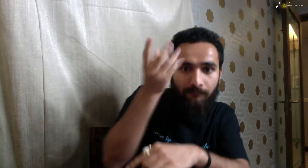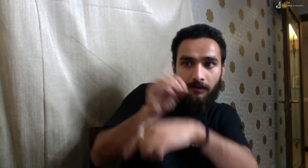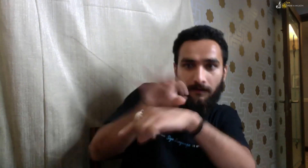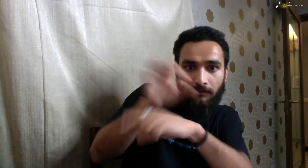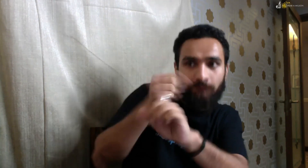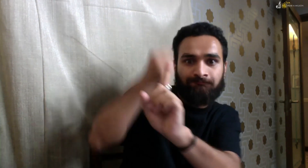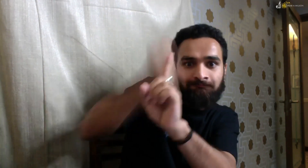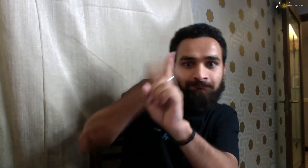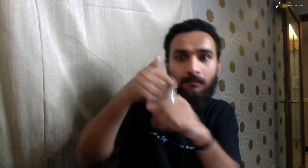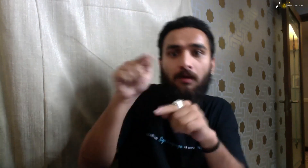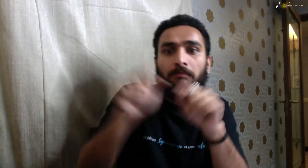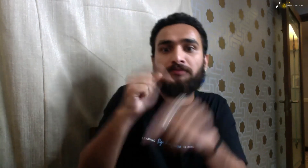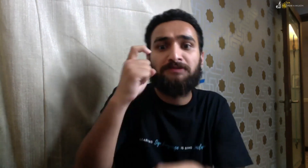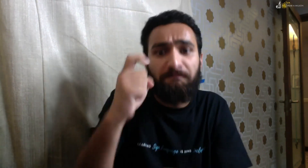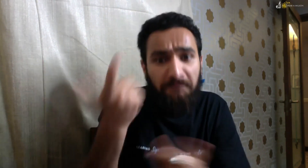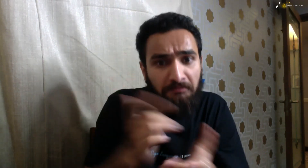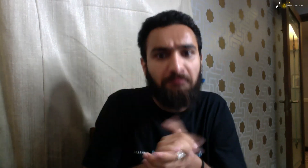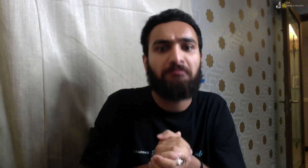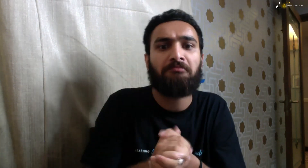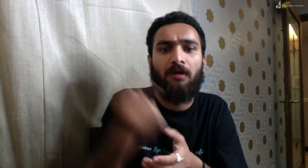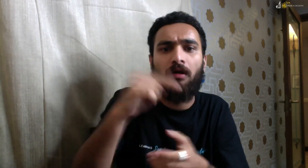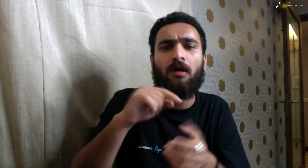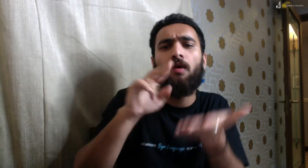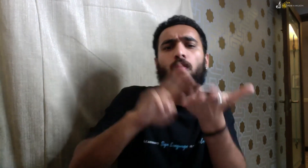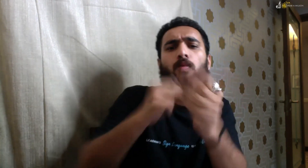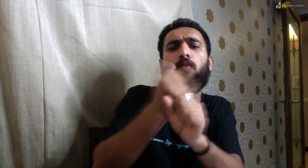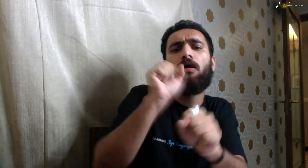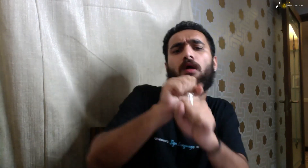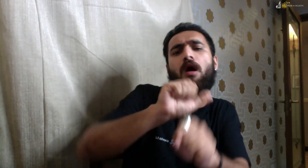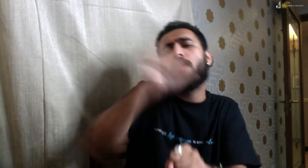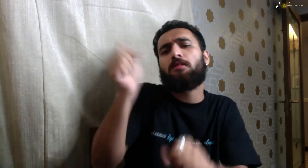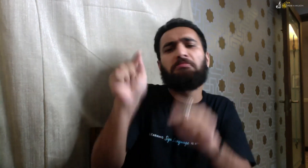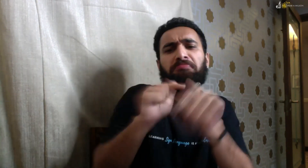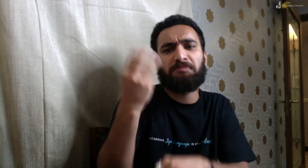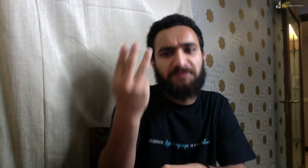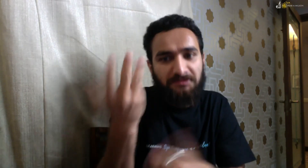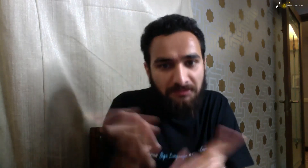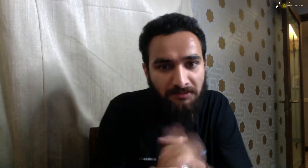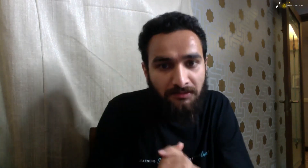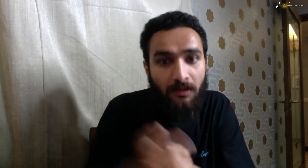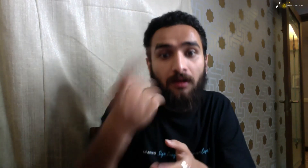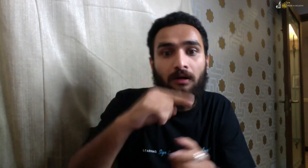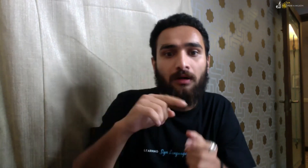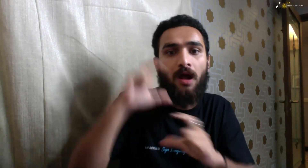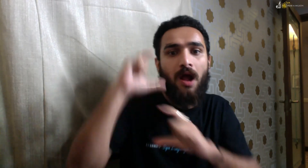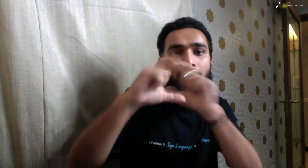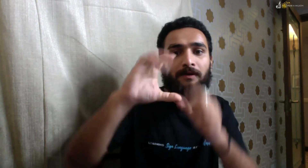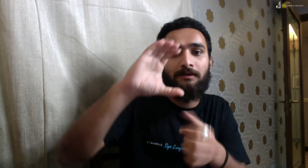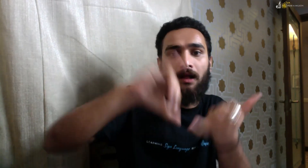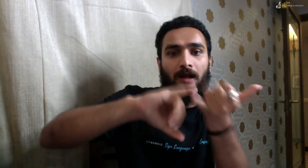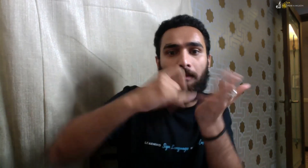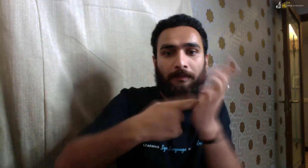is advocates and consultants for the deaf, 7%. And working in other NGOs is